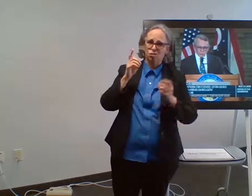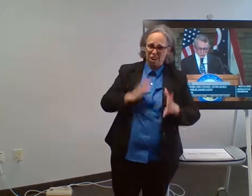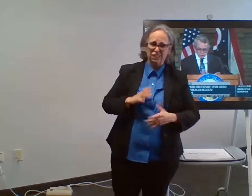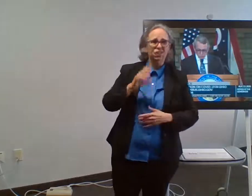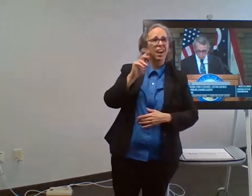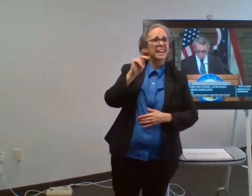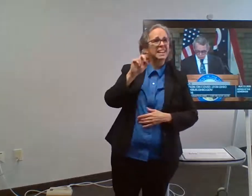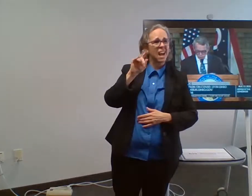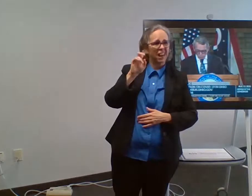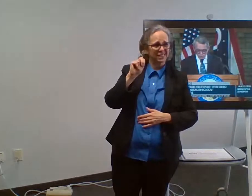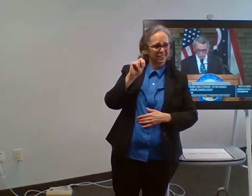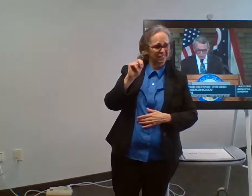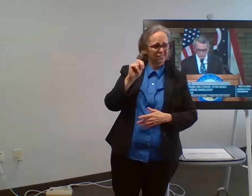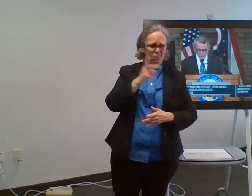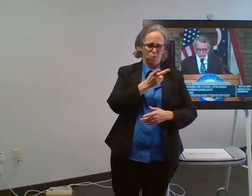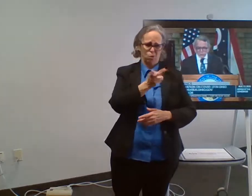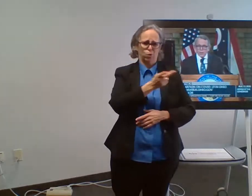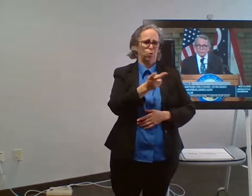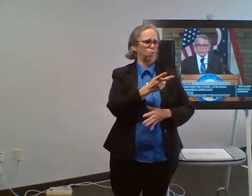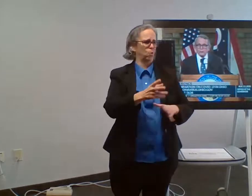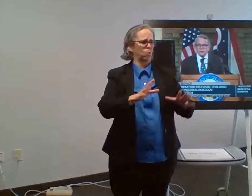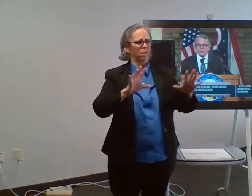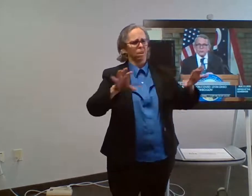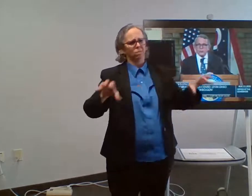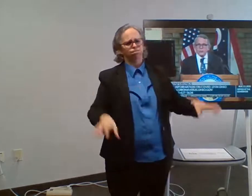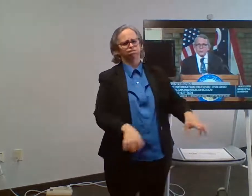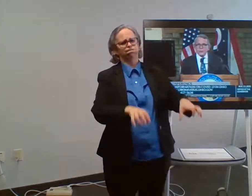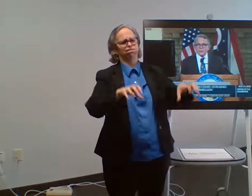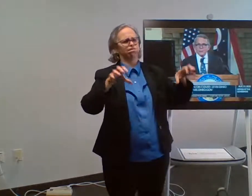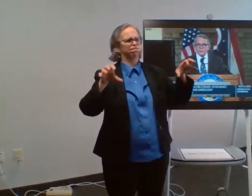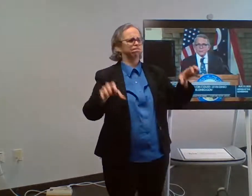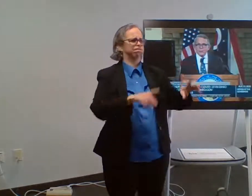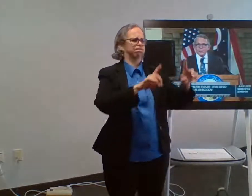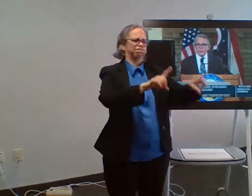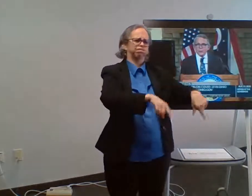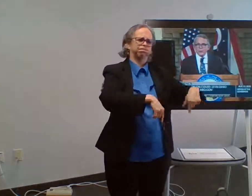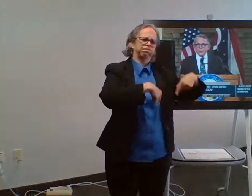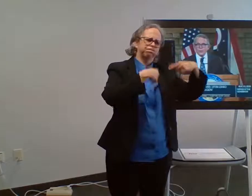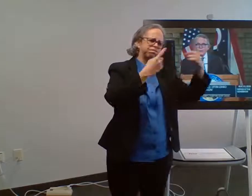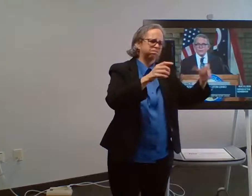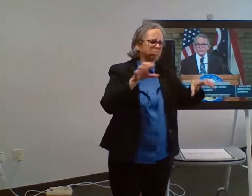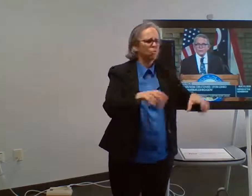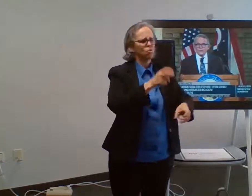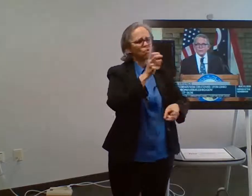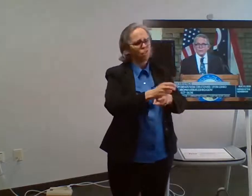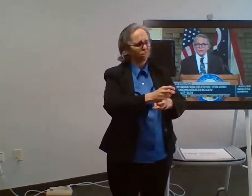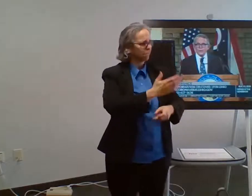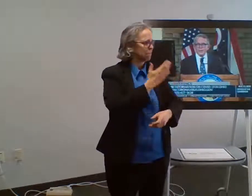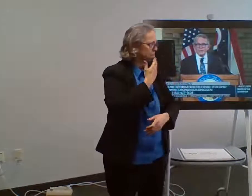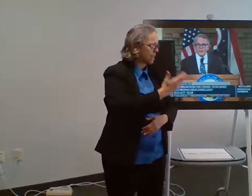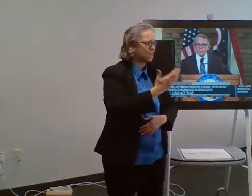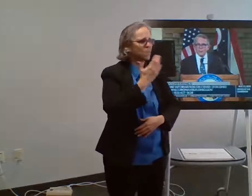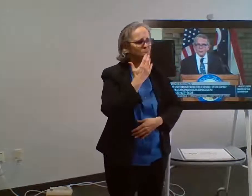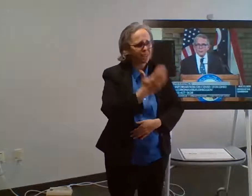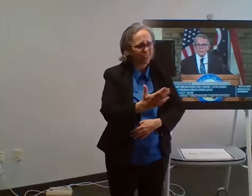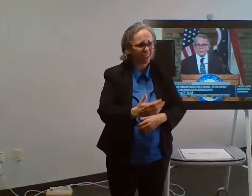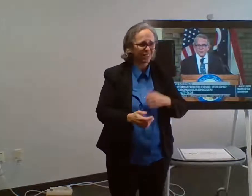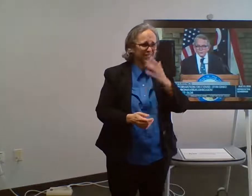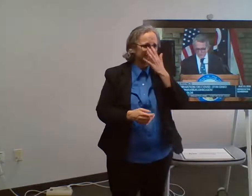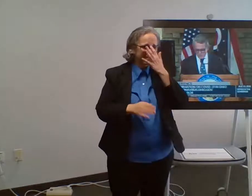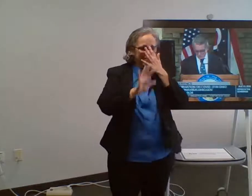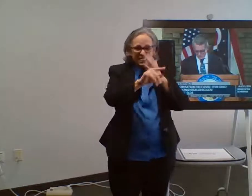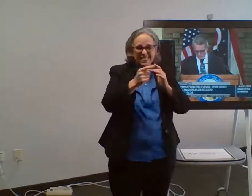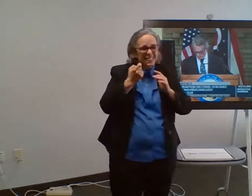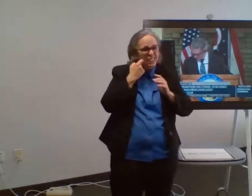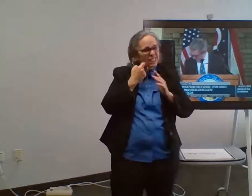know you worked very hard on this, but you know, as we've talked about, our work is just beginning. We have more work to